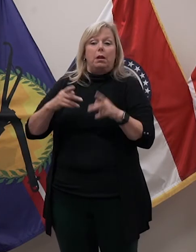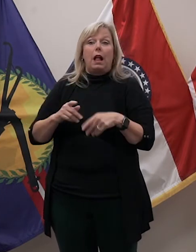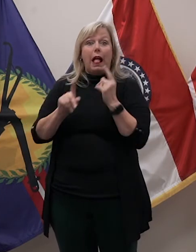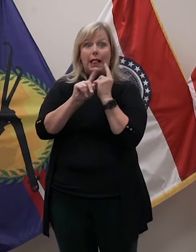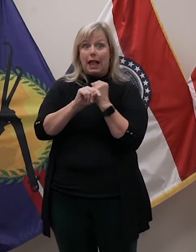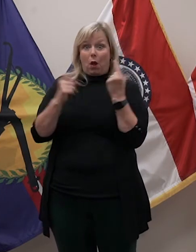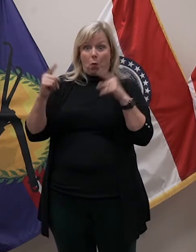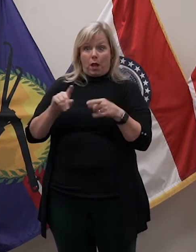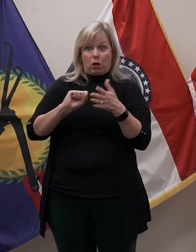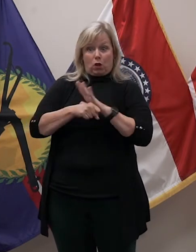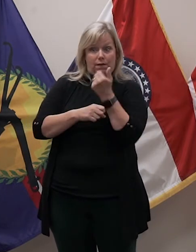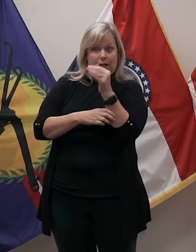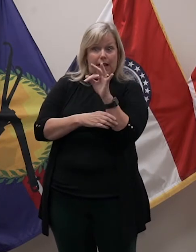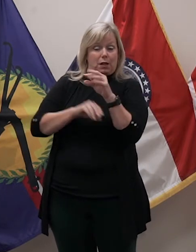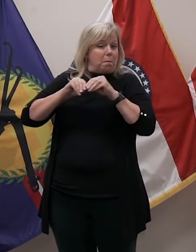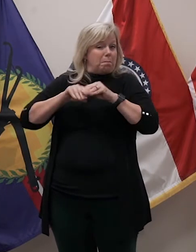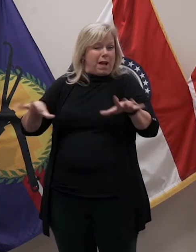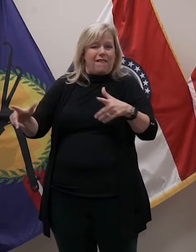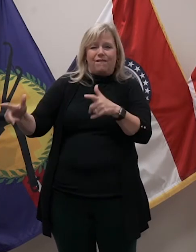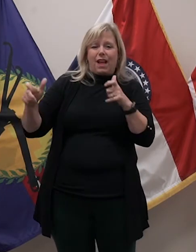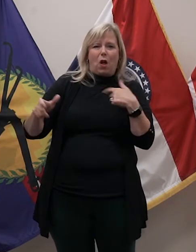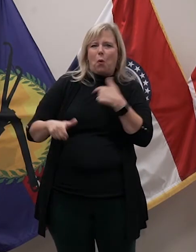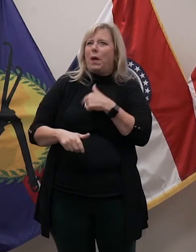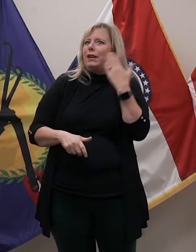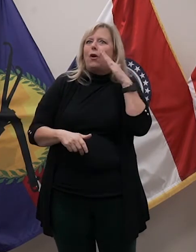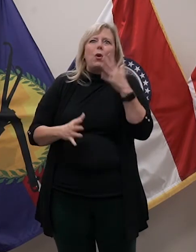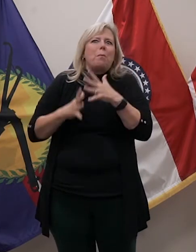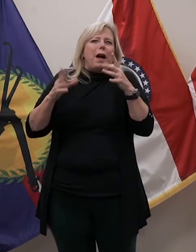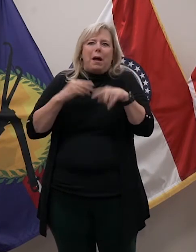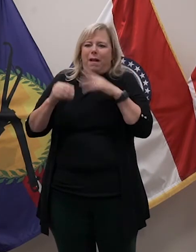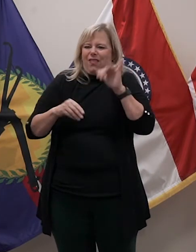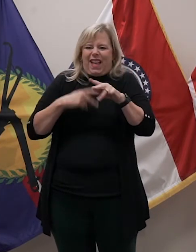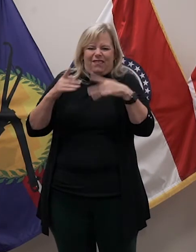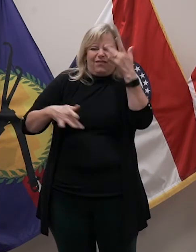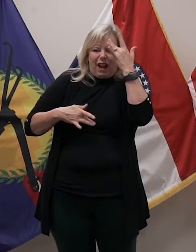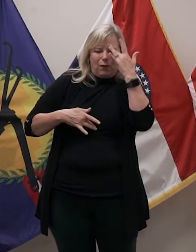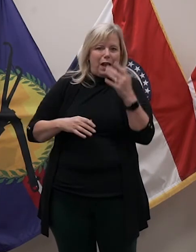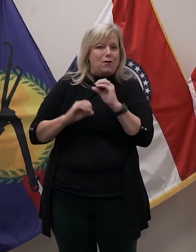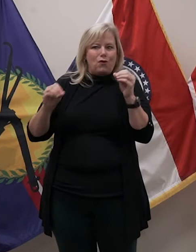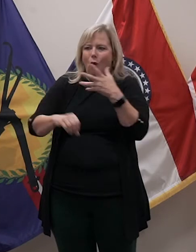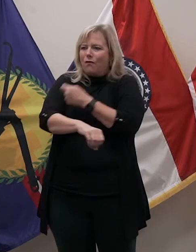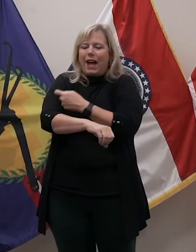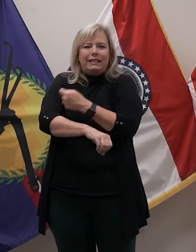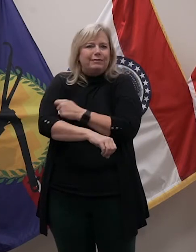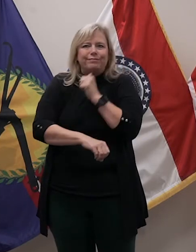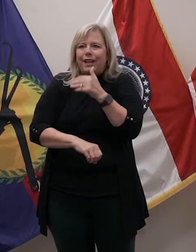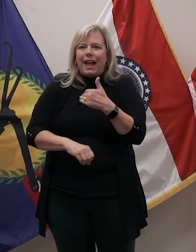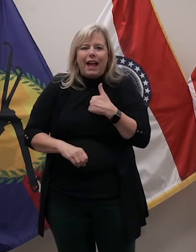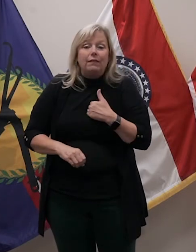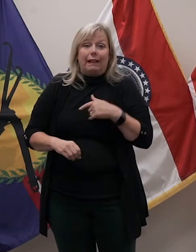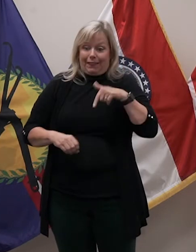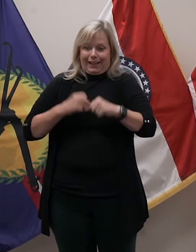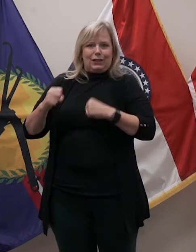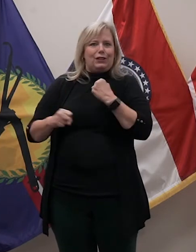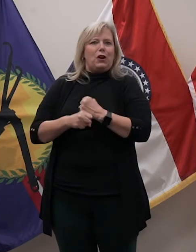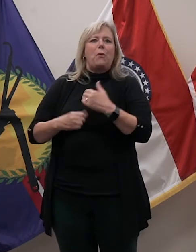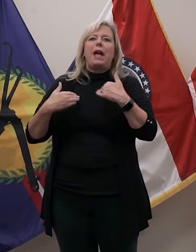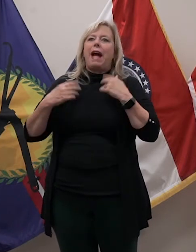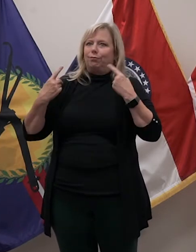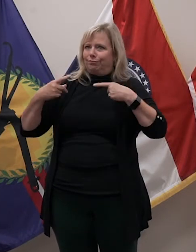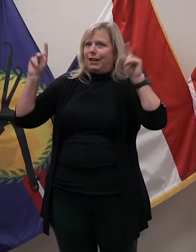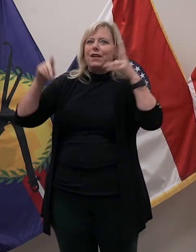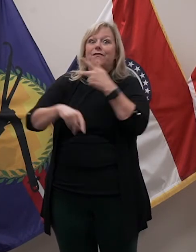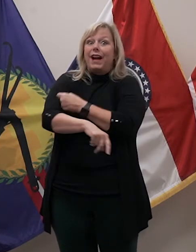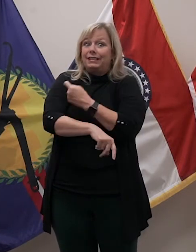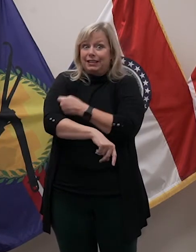Last year, when COVID-19 was spreading quickly, we knew little about the virus and we had no vaccine. This year, we have an effective vaccine